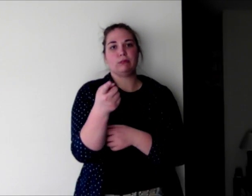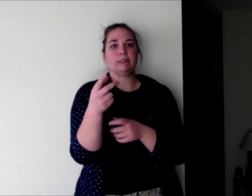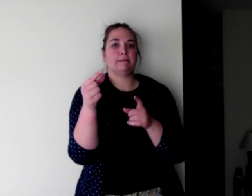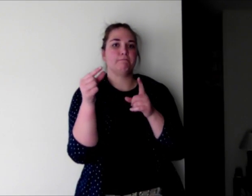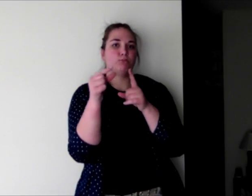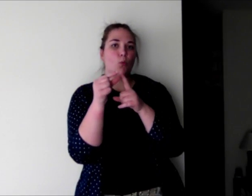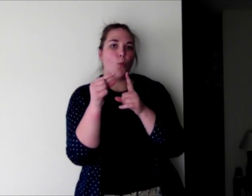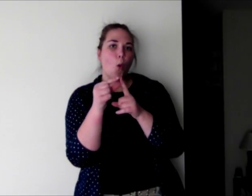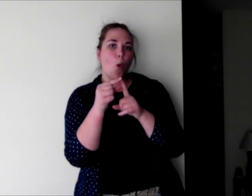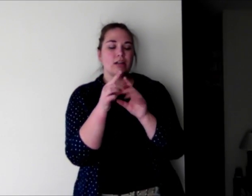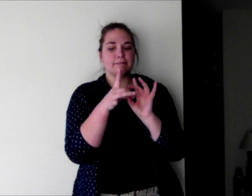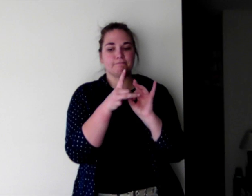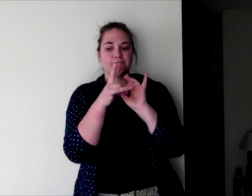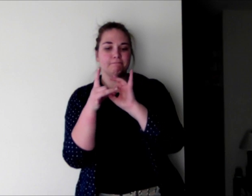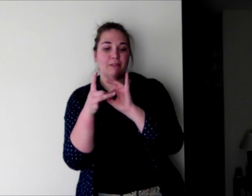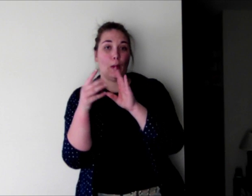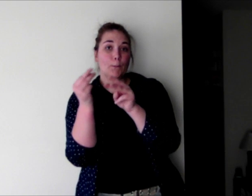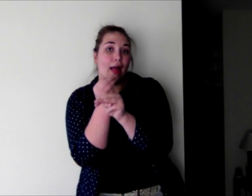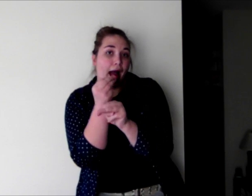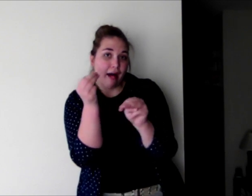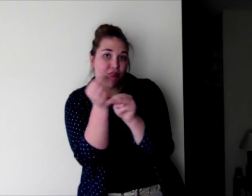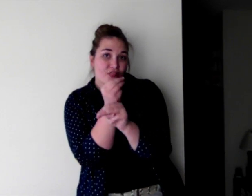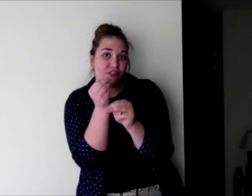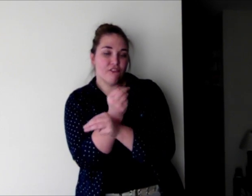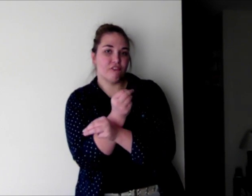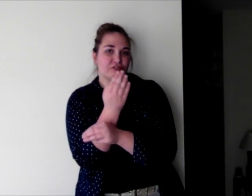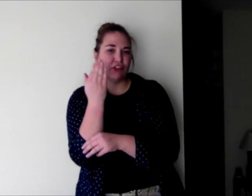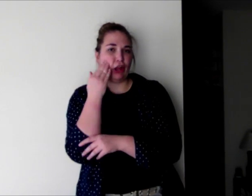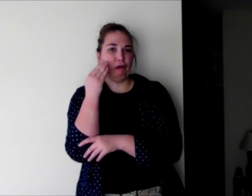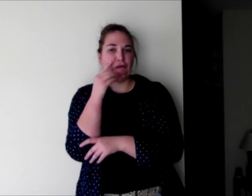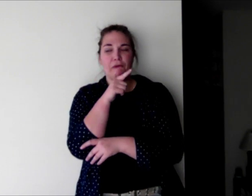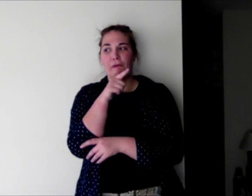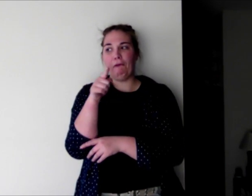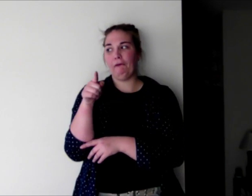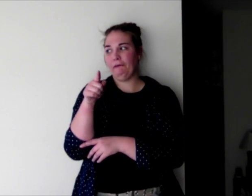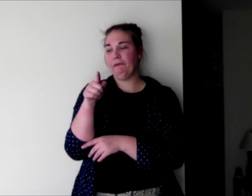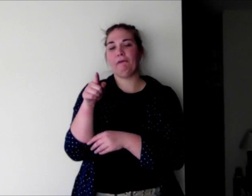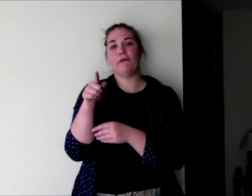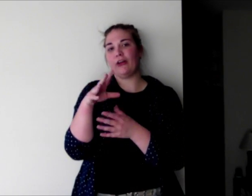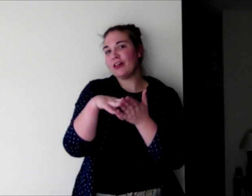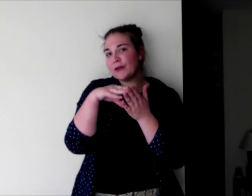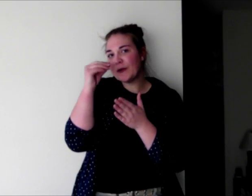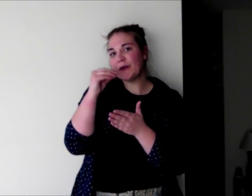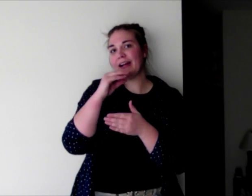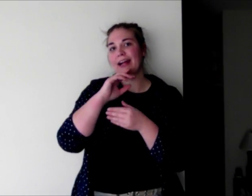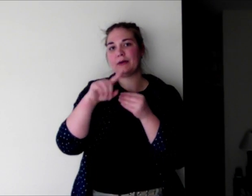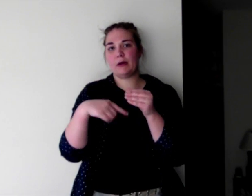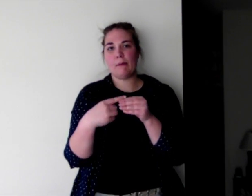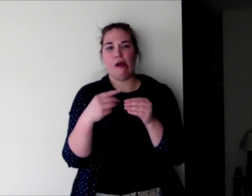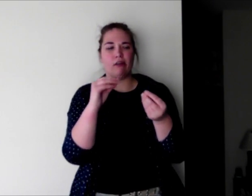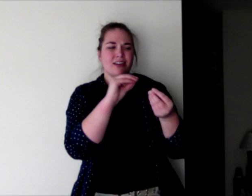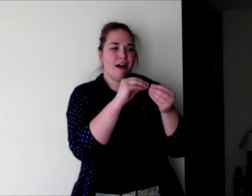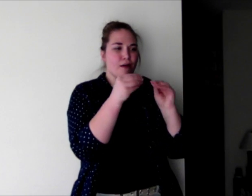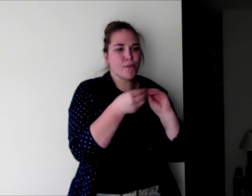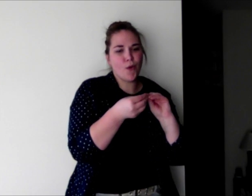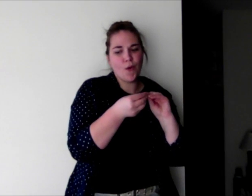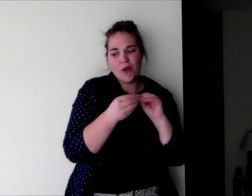Today I want to share with you some vocabulary words related to math. So I know some of you are learning